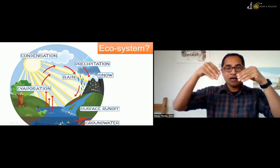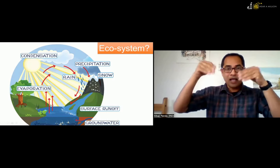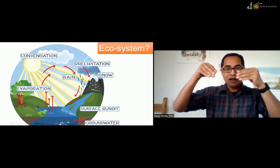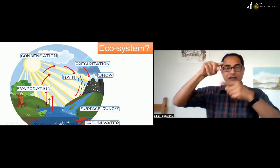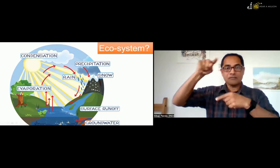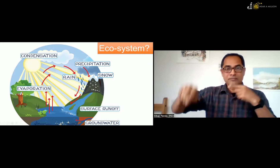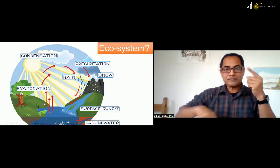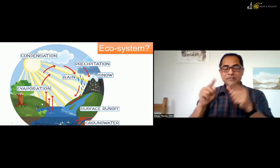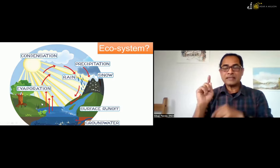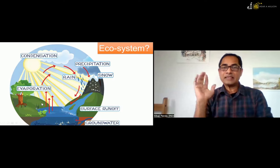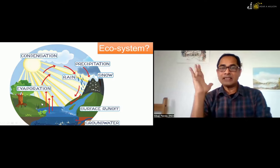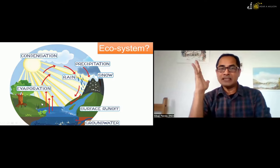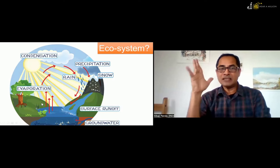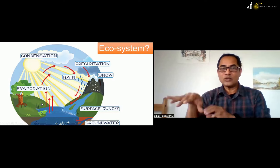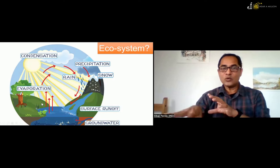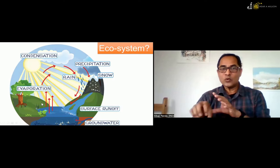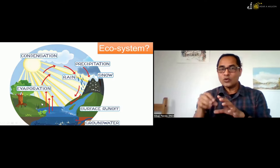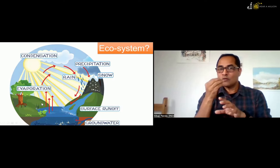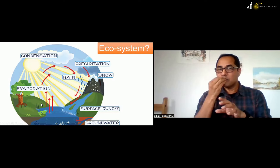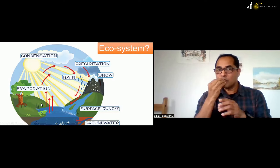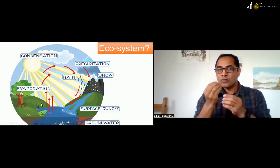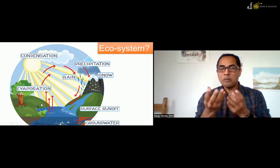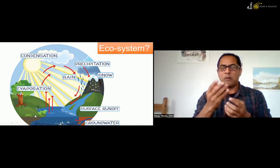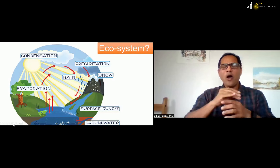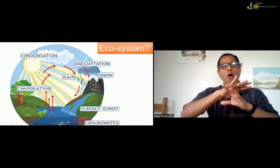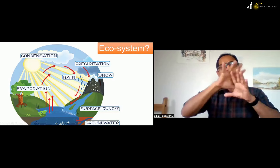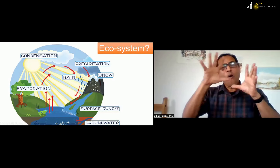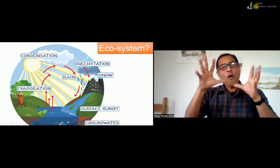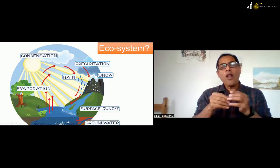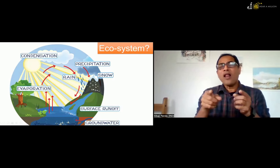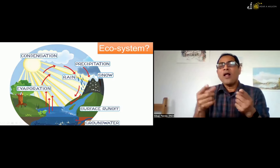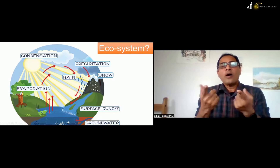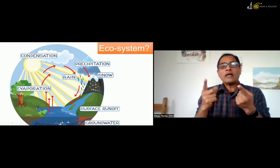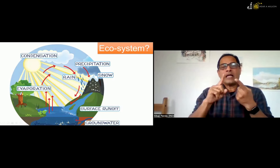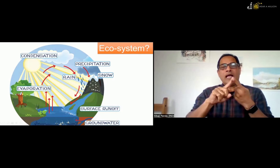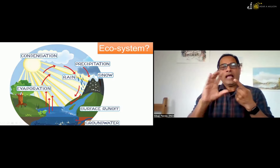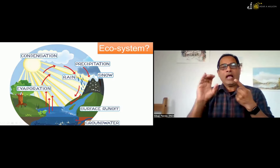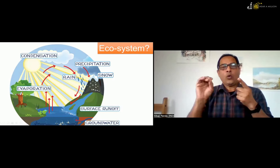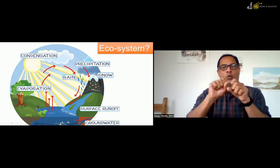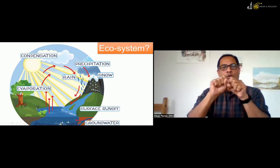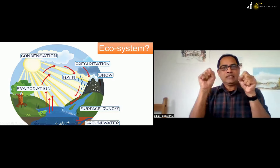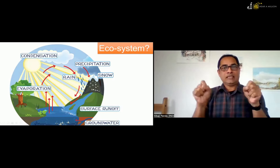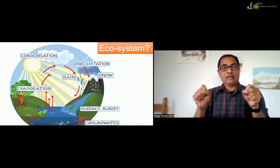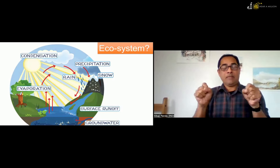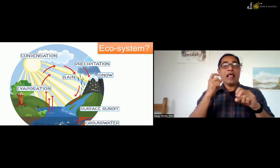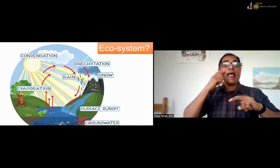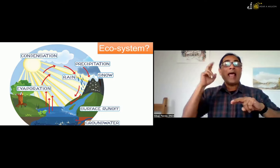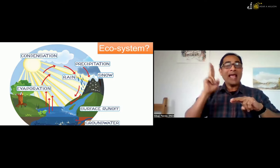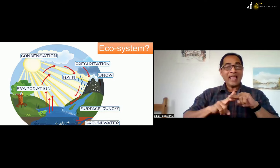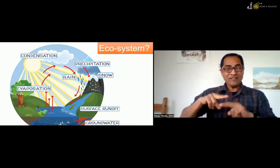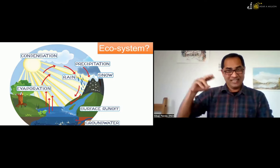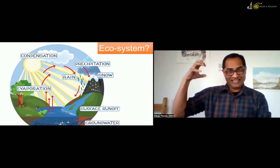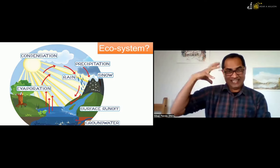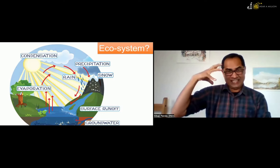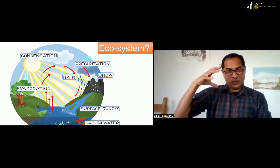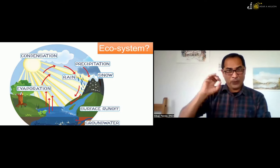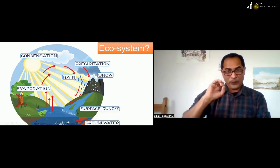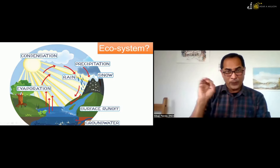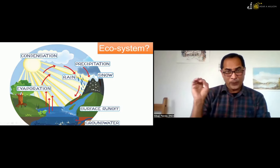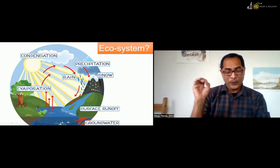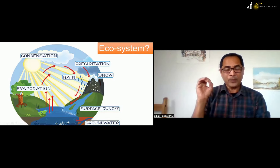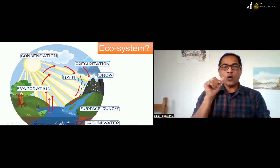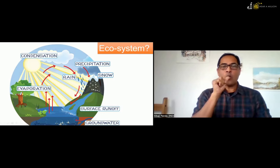water? How uh, evaporation works, how the sun helps in evaporating water,